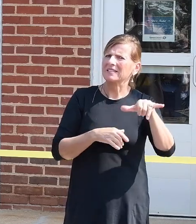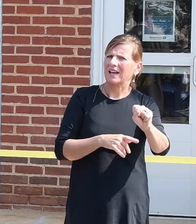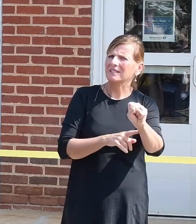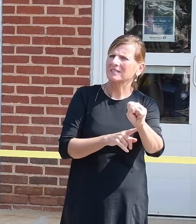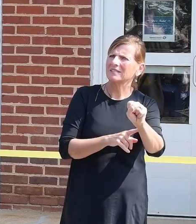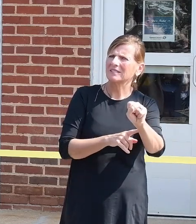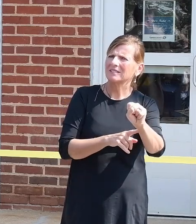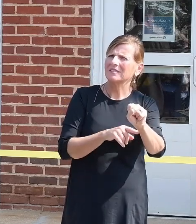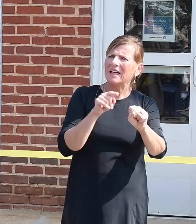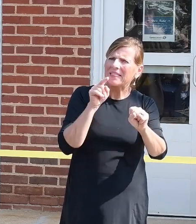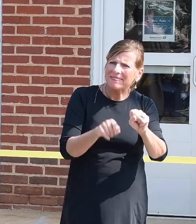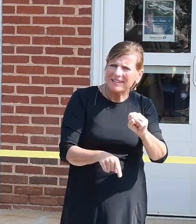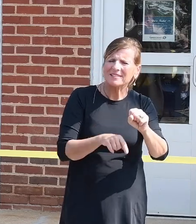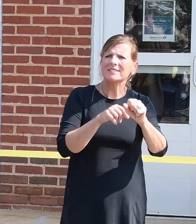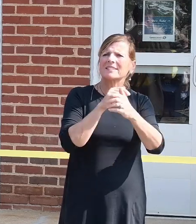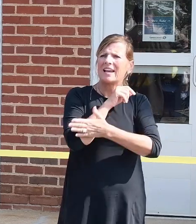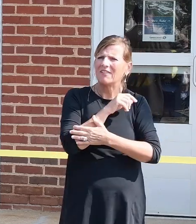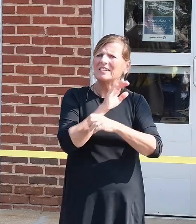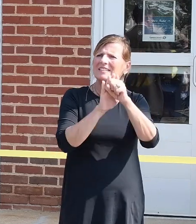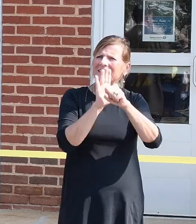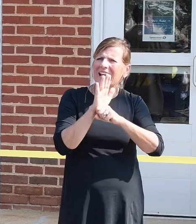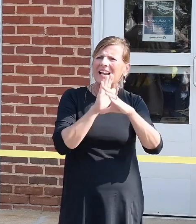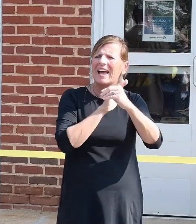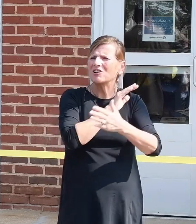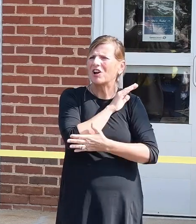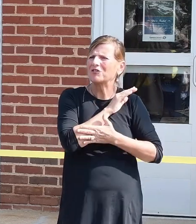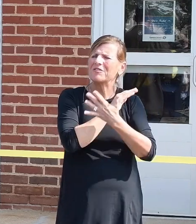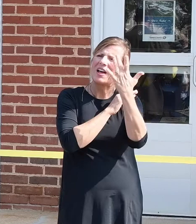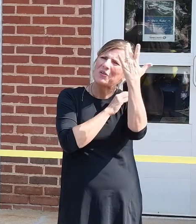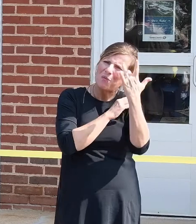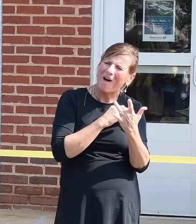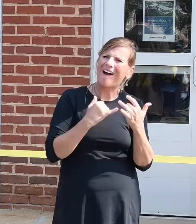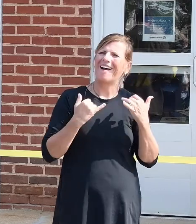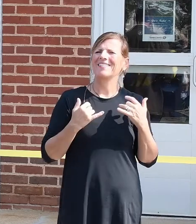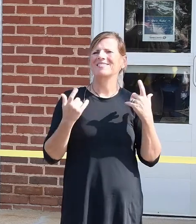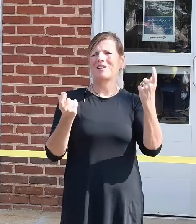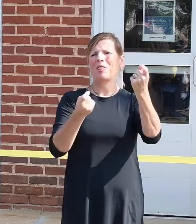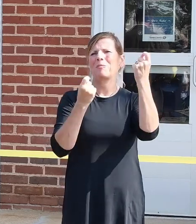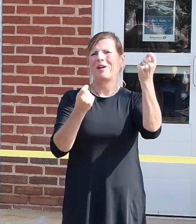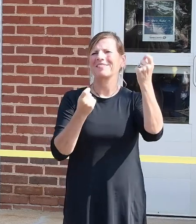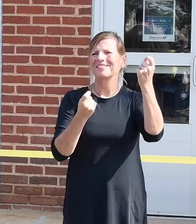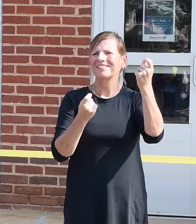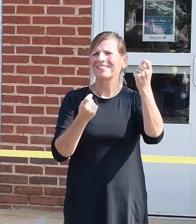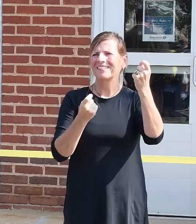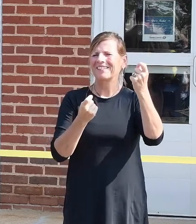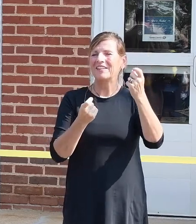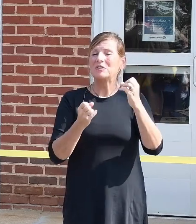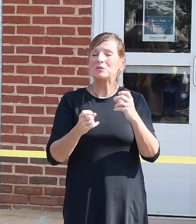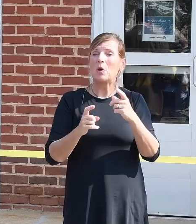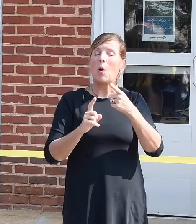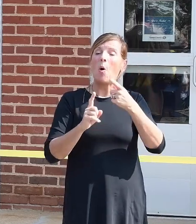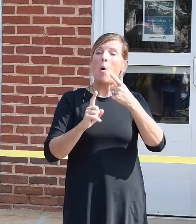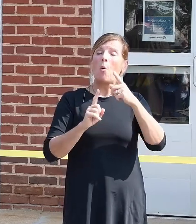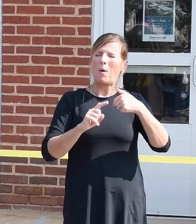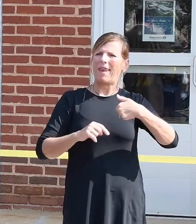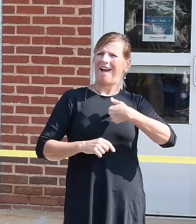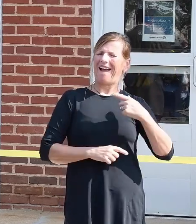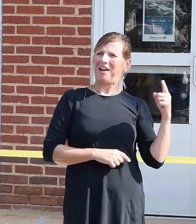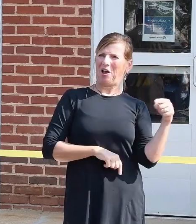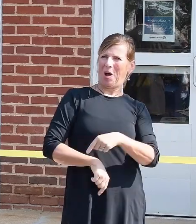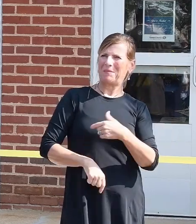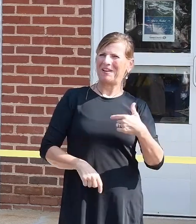this state, and in this country. And that's why we celebrate it. So whenever I'm here, there's a special